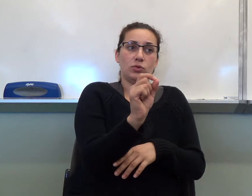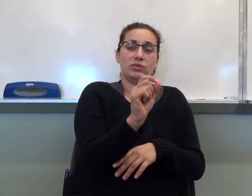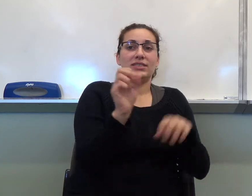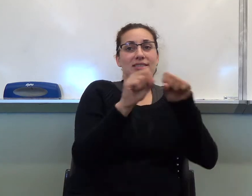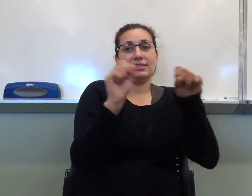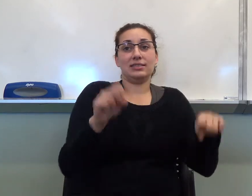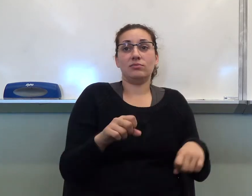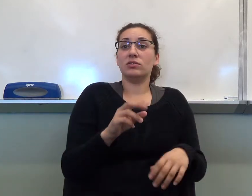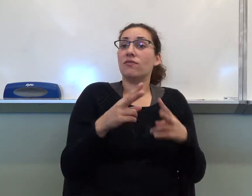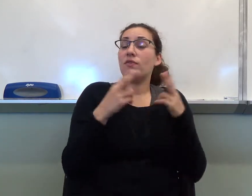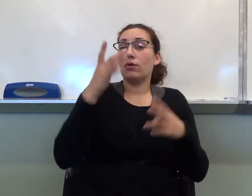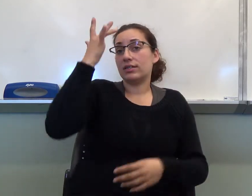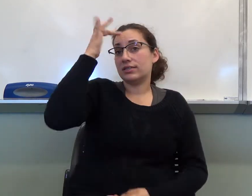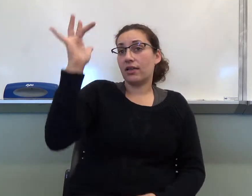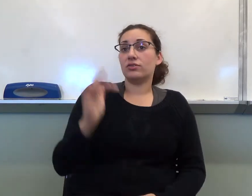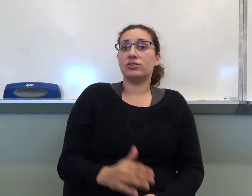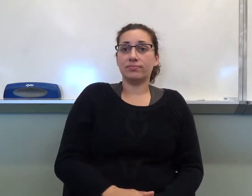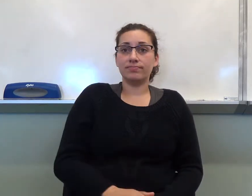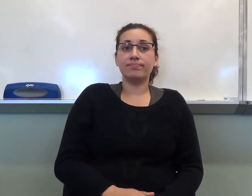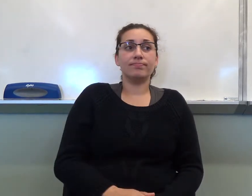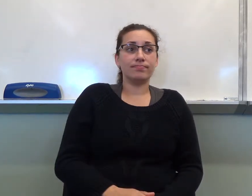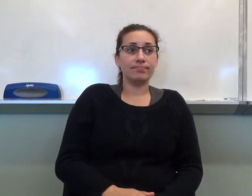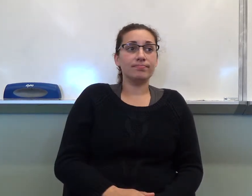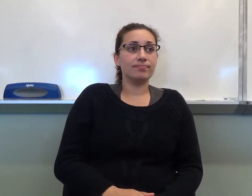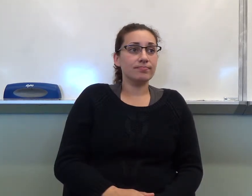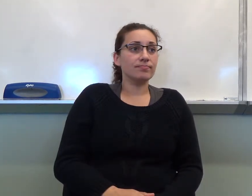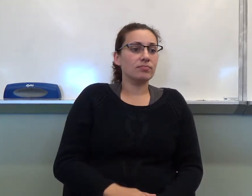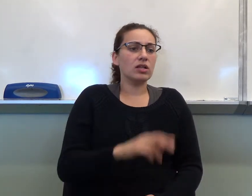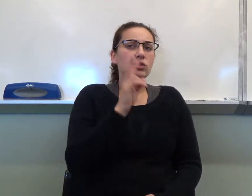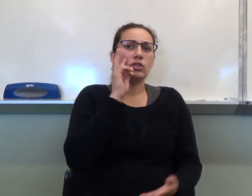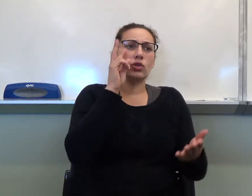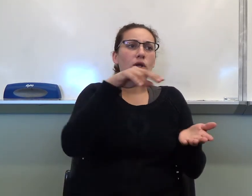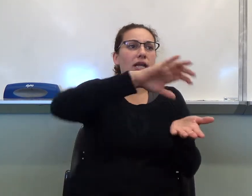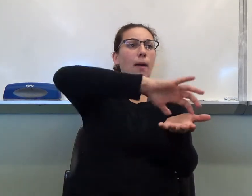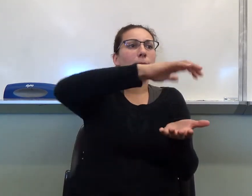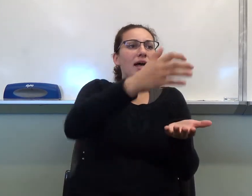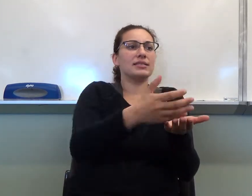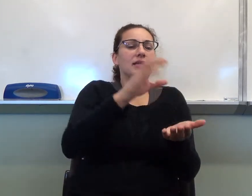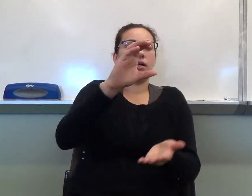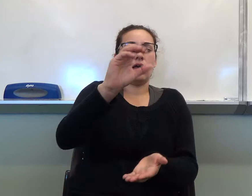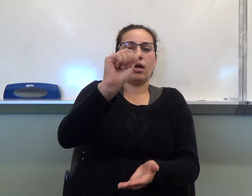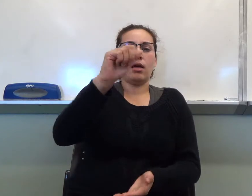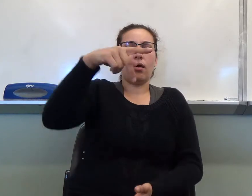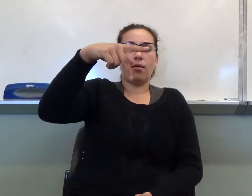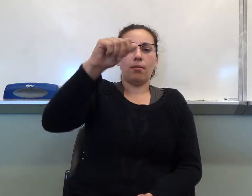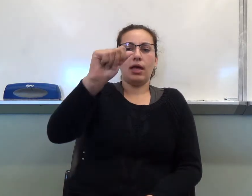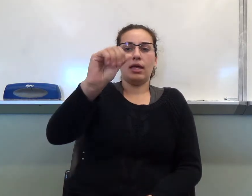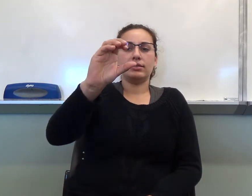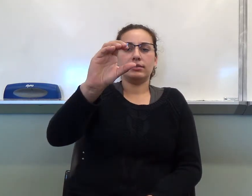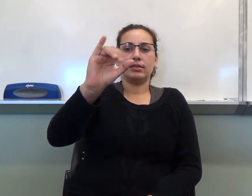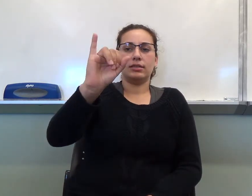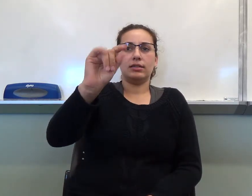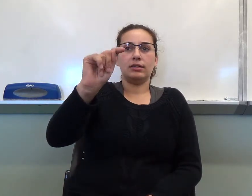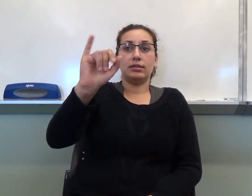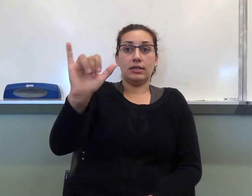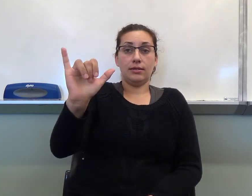intelligent. Okay, let's look at capacity. The basic unit of capacity is called the